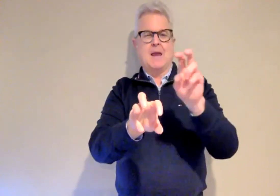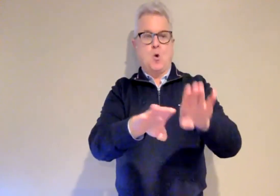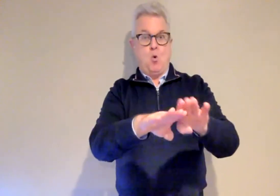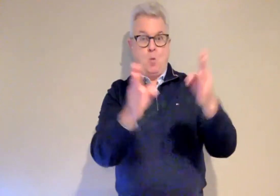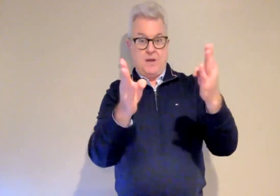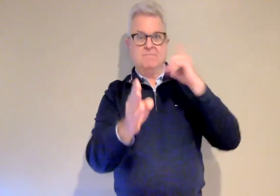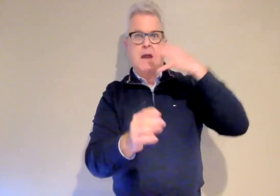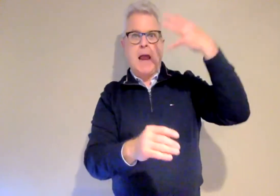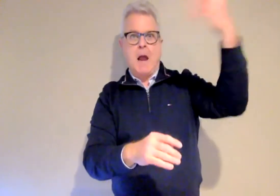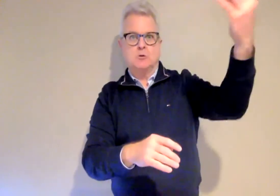system.